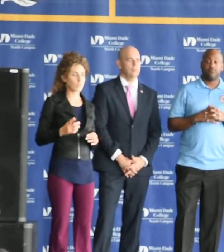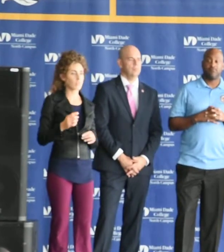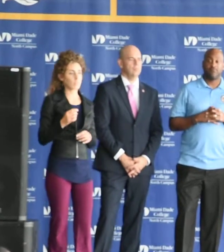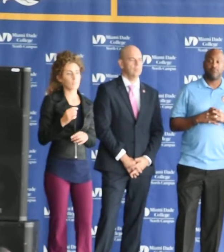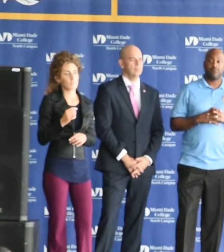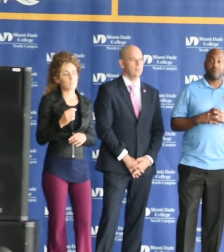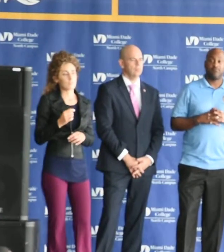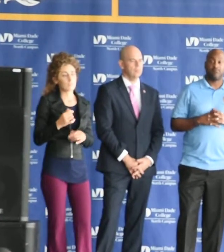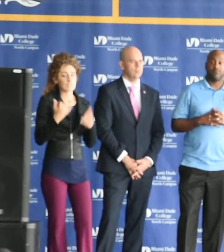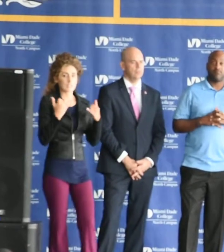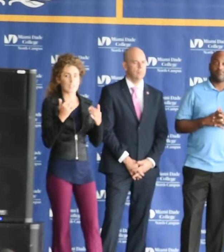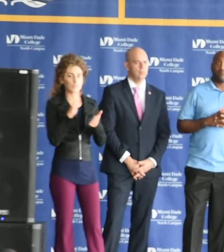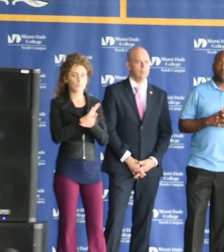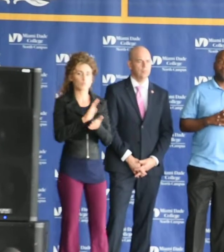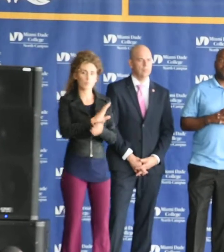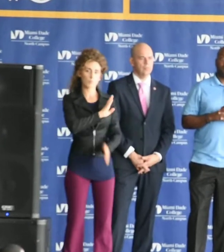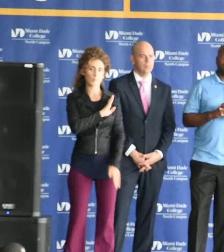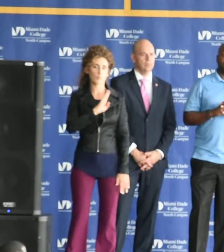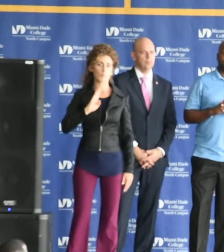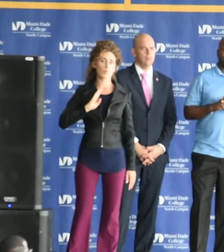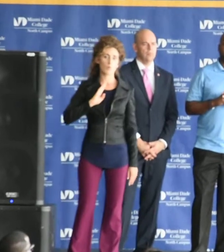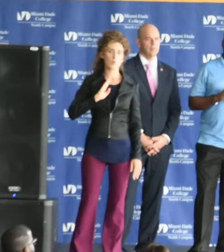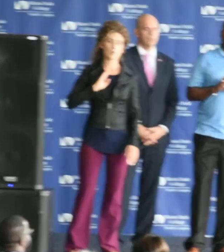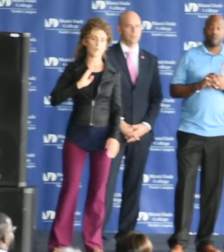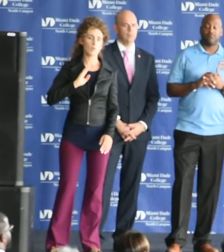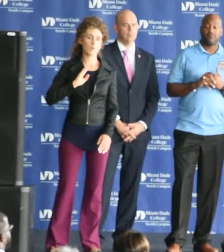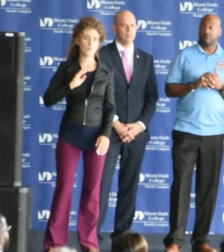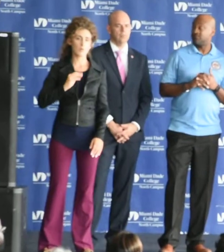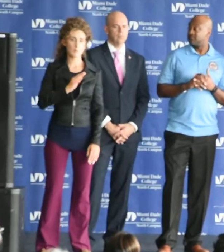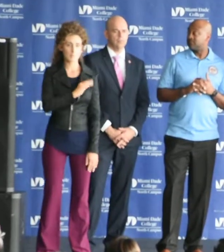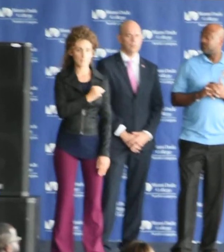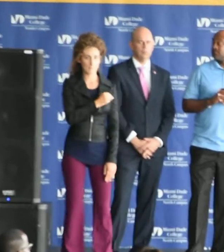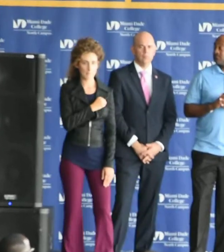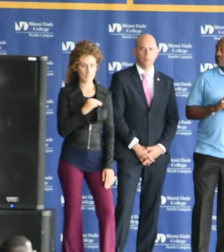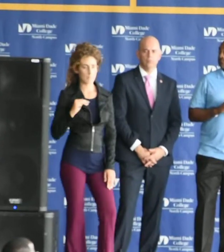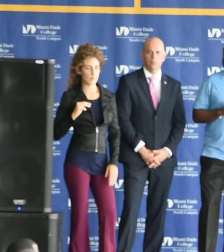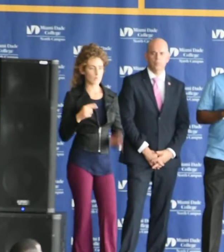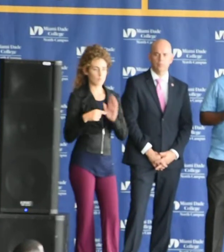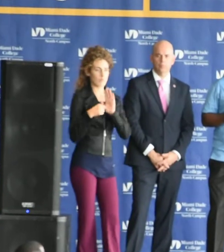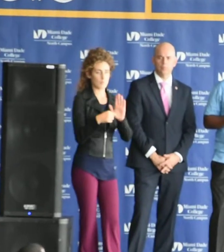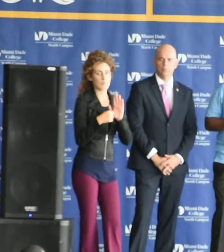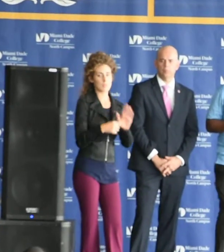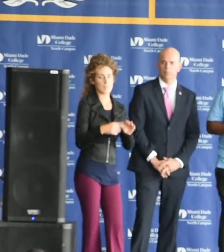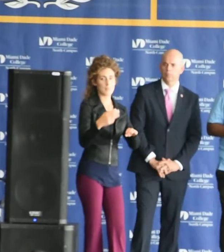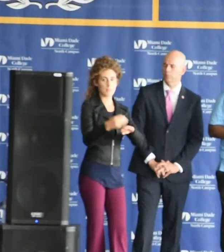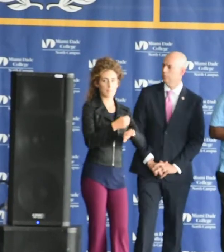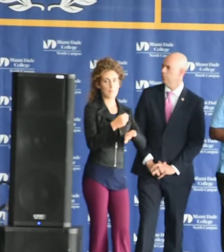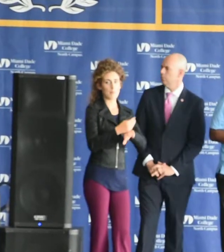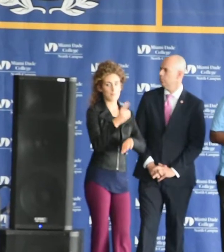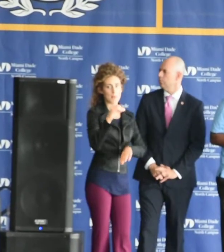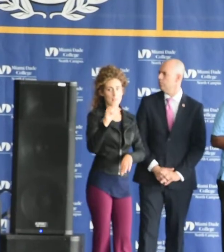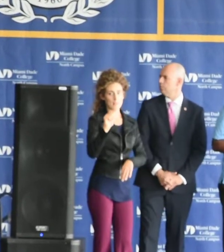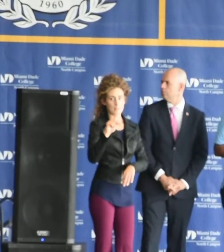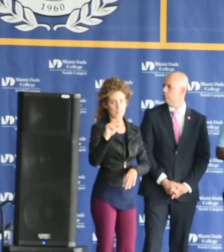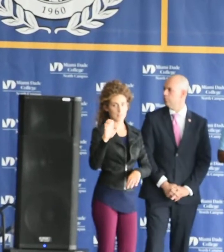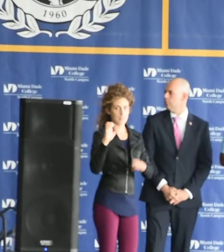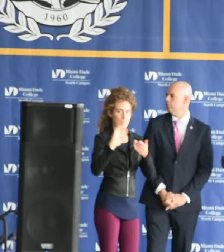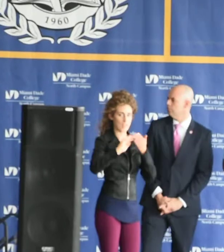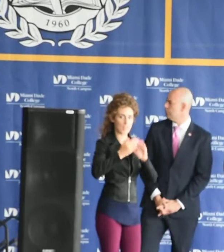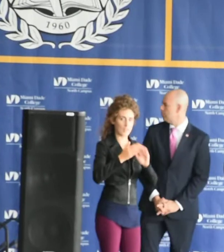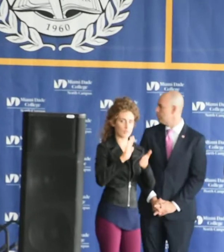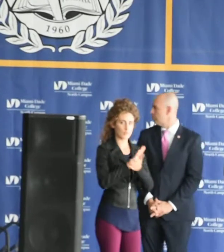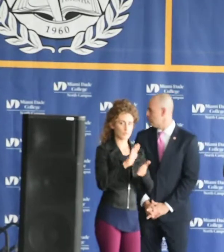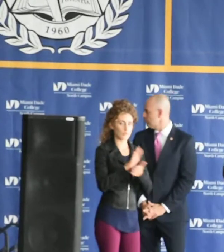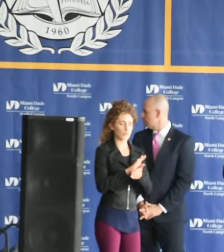is the school board member representing District 2 for Miami-Dade County School Board. Please put your hands together and welcome